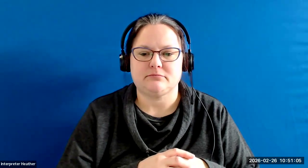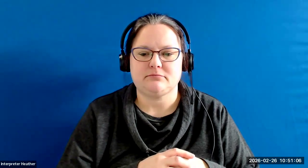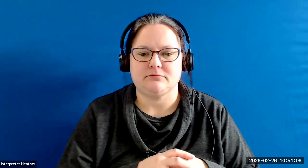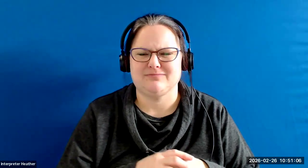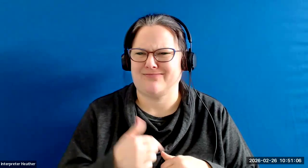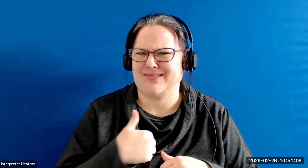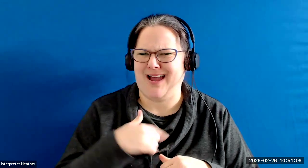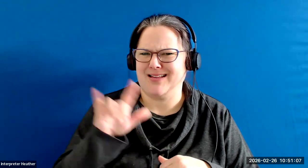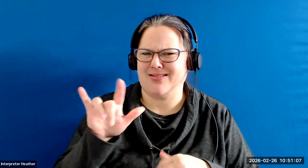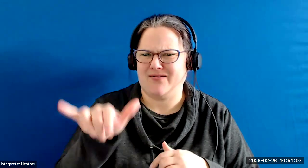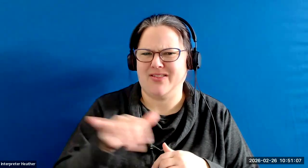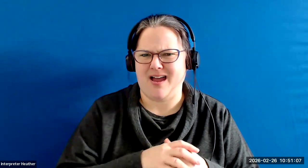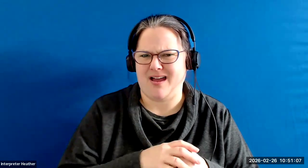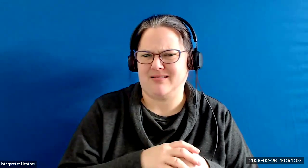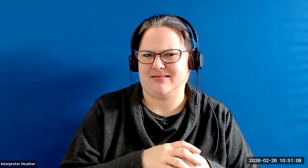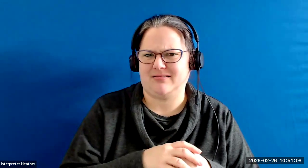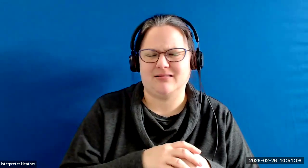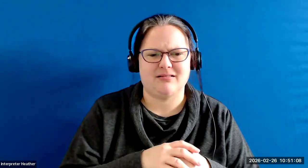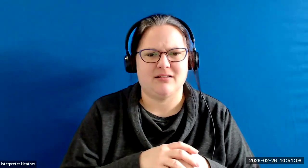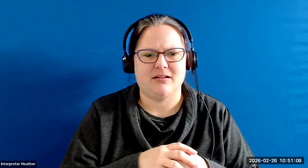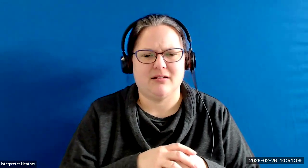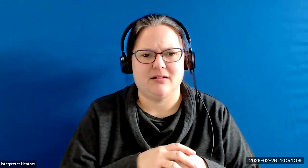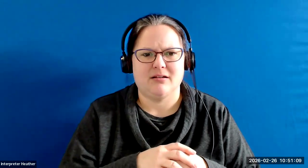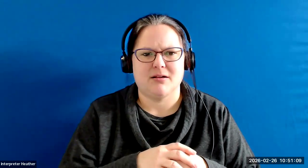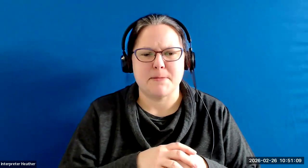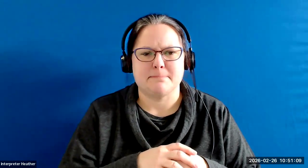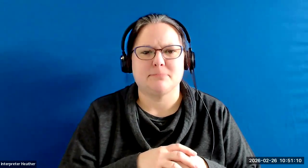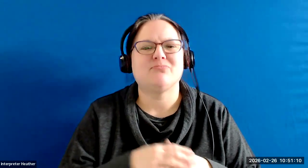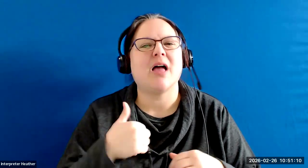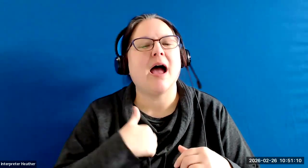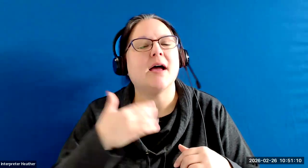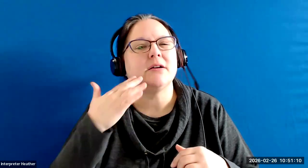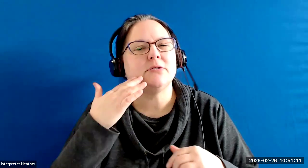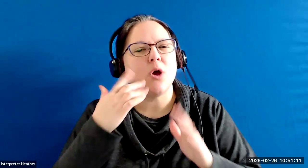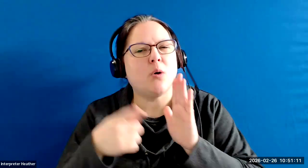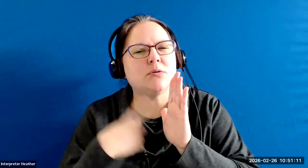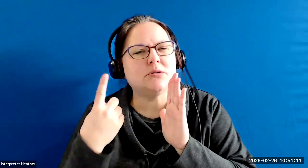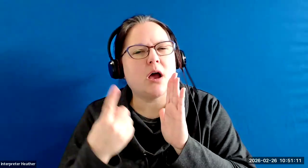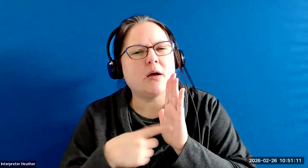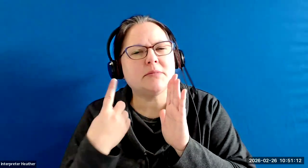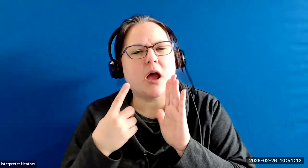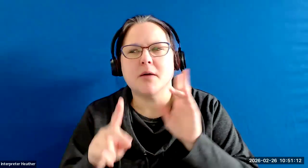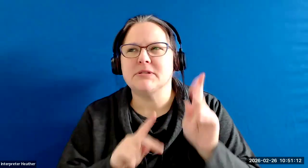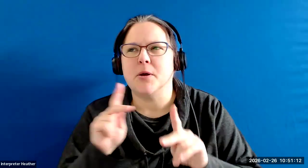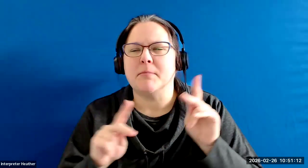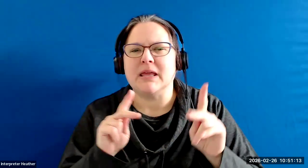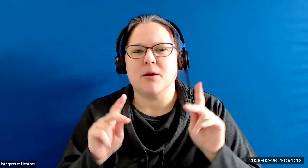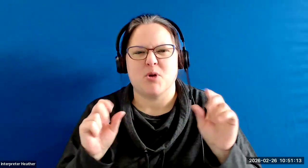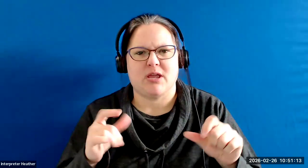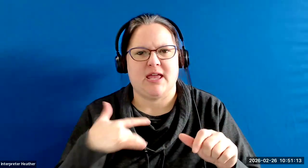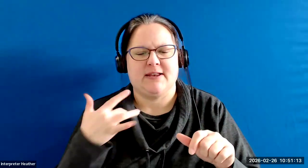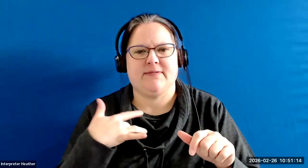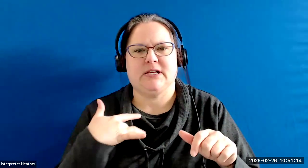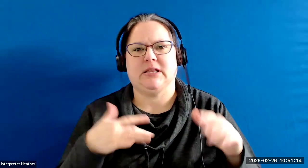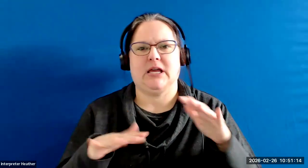I love that. I will say that uh, I know sometimes people can feel a little wary